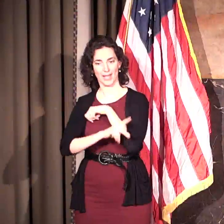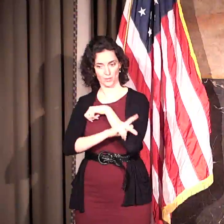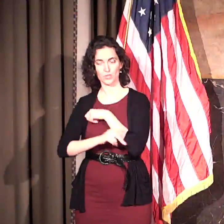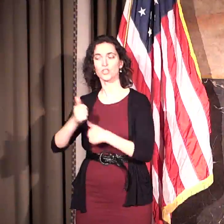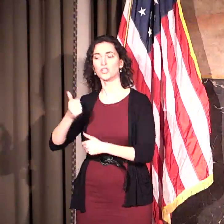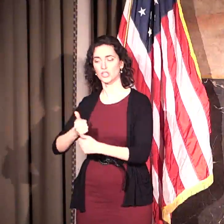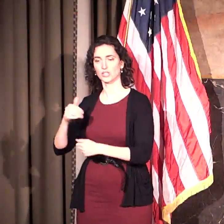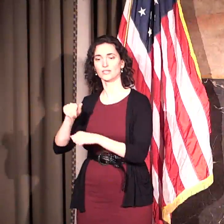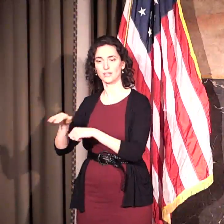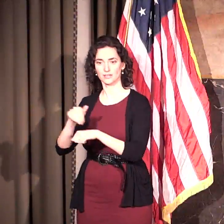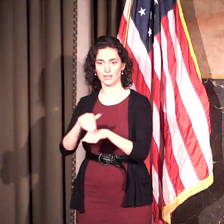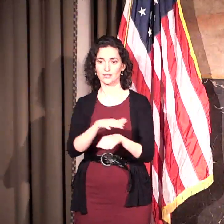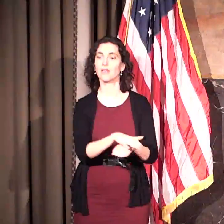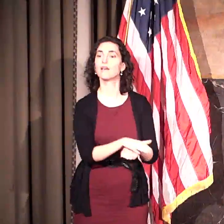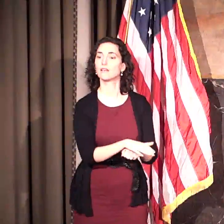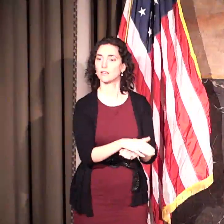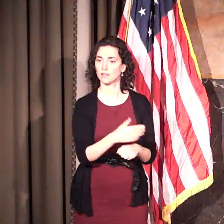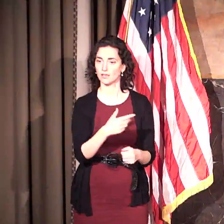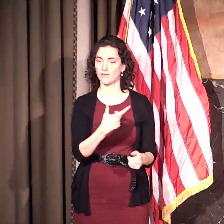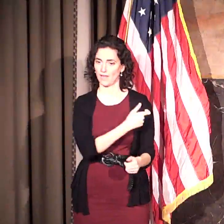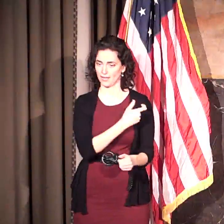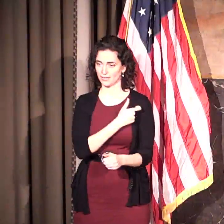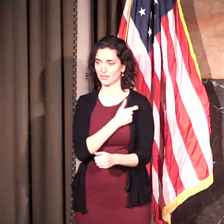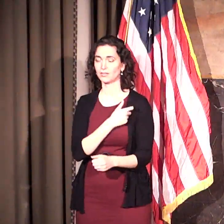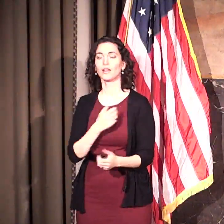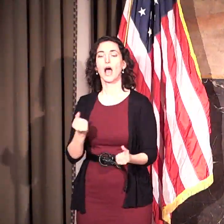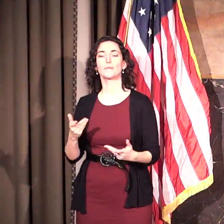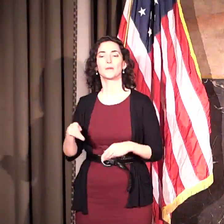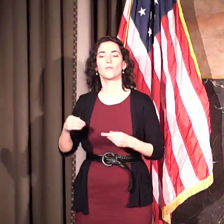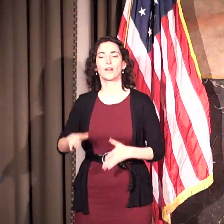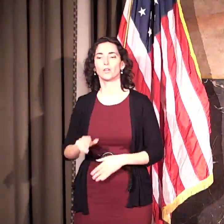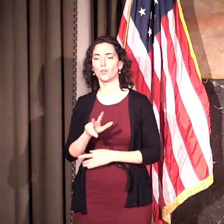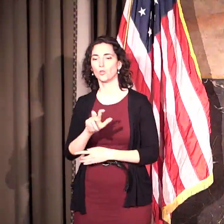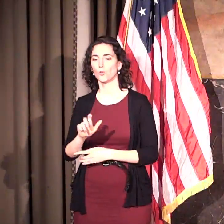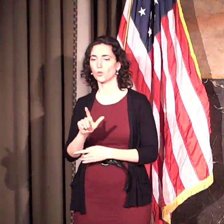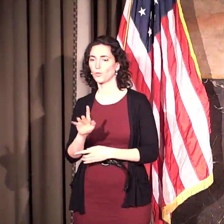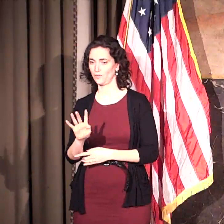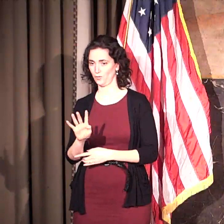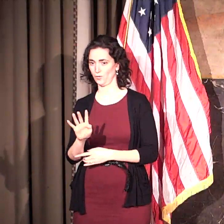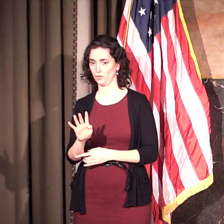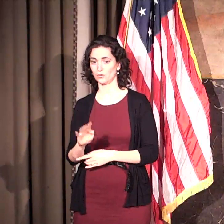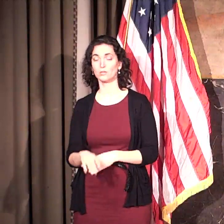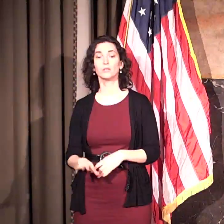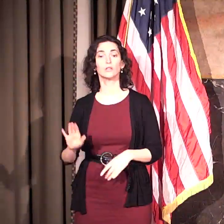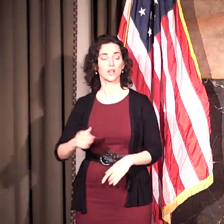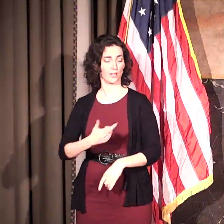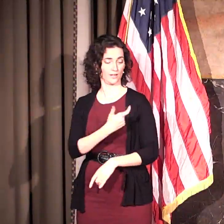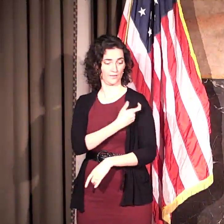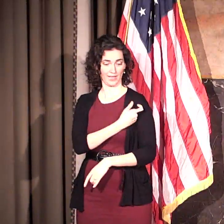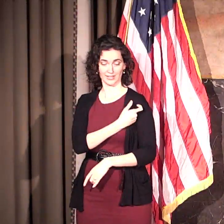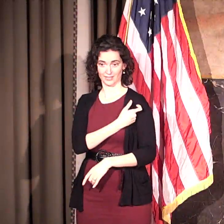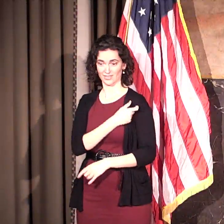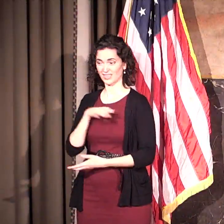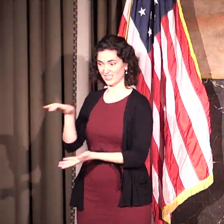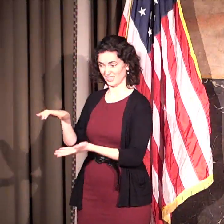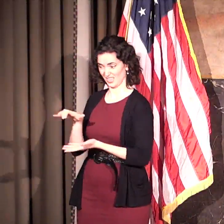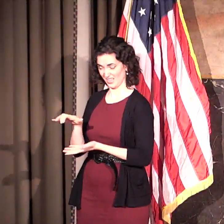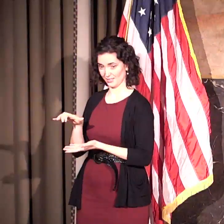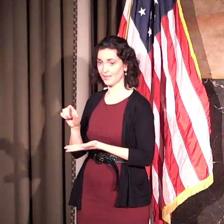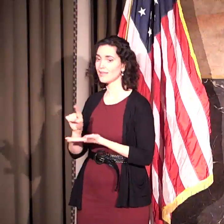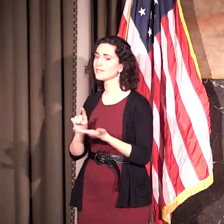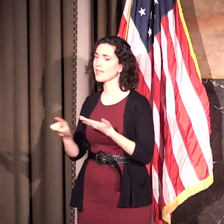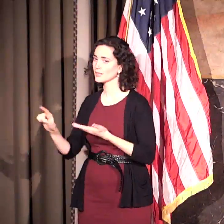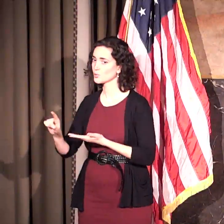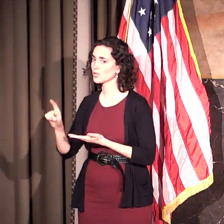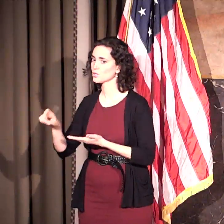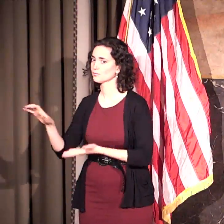324 enrolled providers. Because of the increase in vaccine dose allocations that we're getting next week, and I'll get